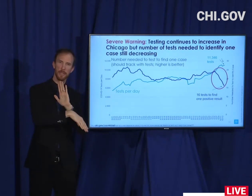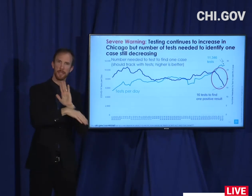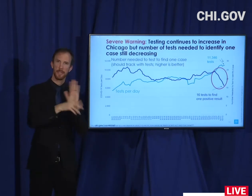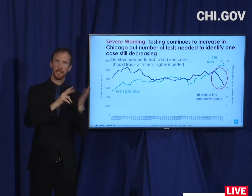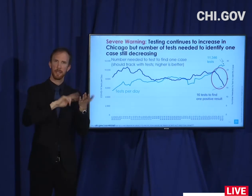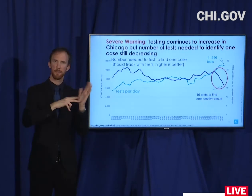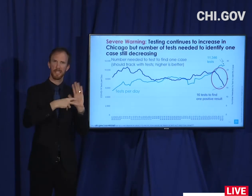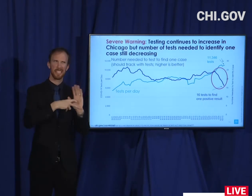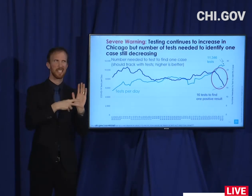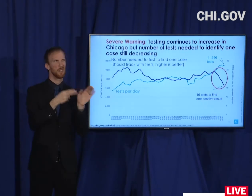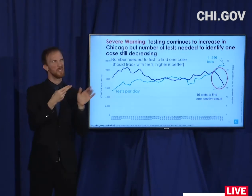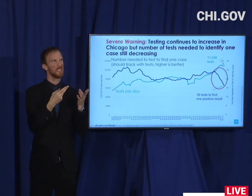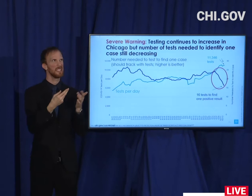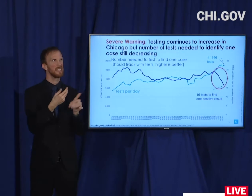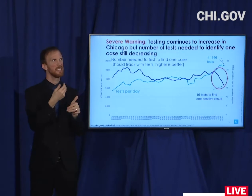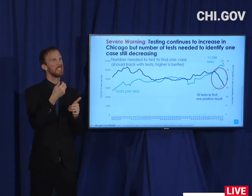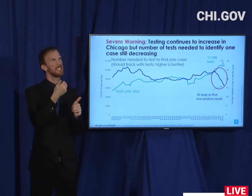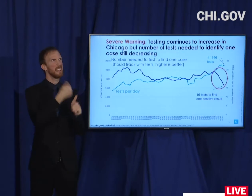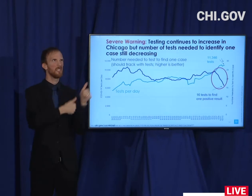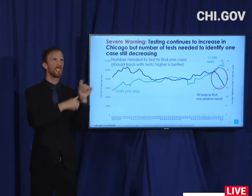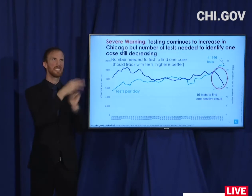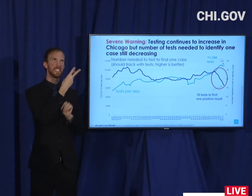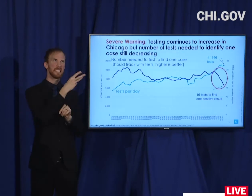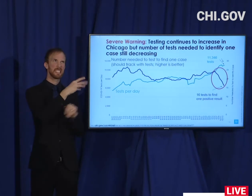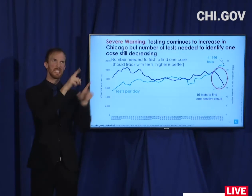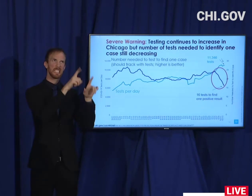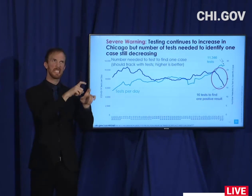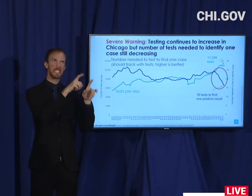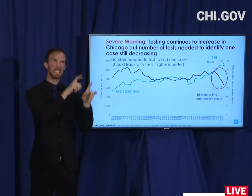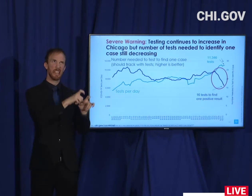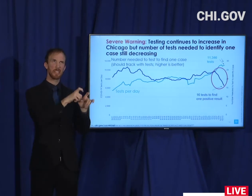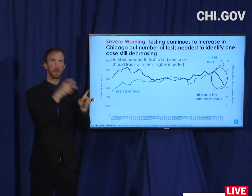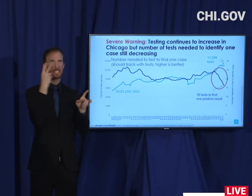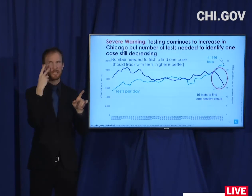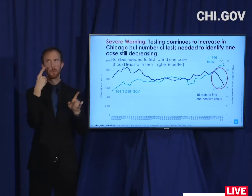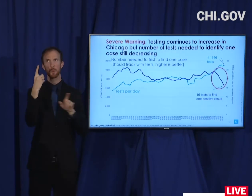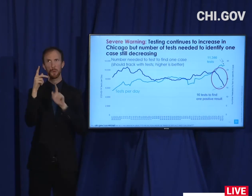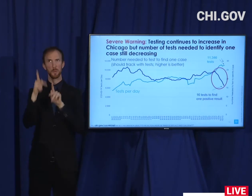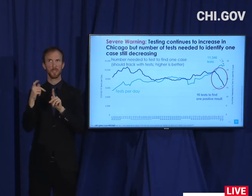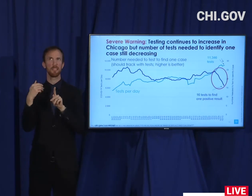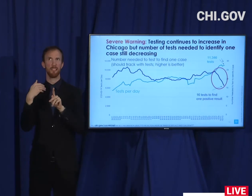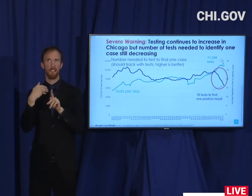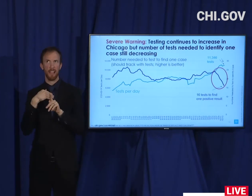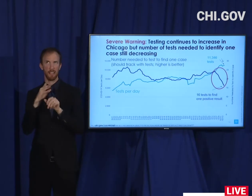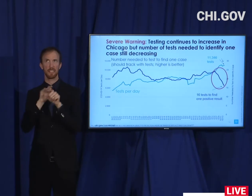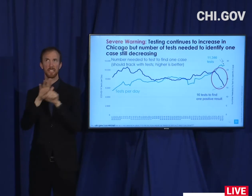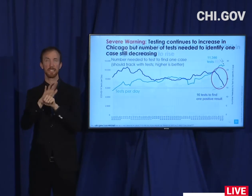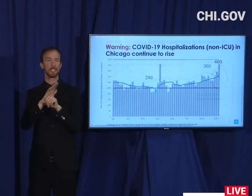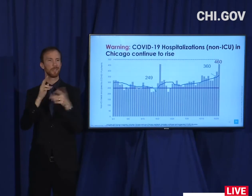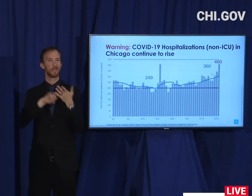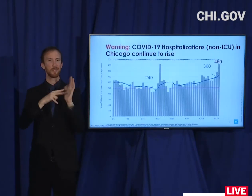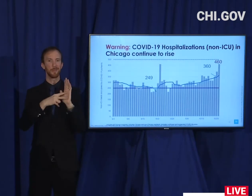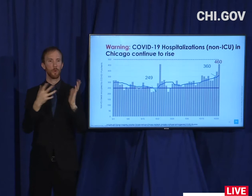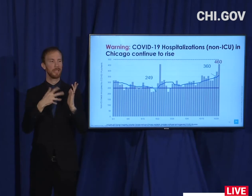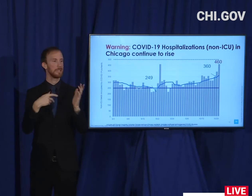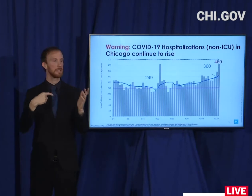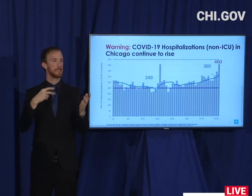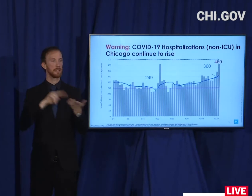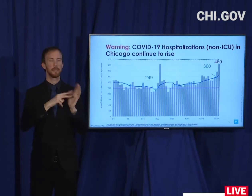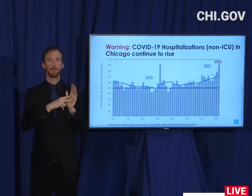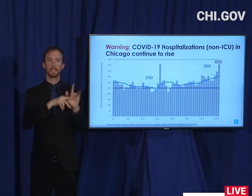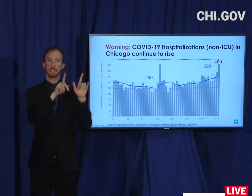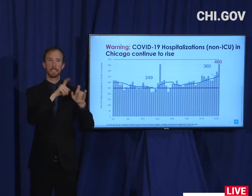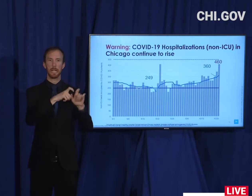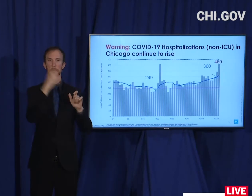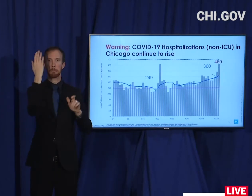result, we're not keeping up from a testing perspective with the outbreak that we're seeing in cases. And